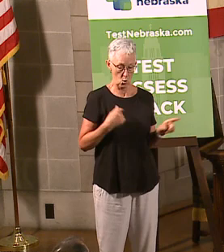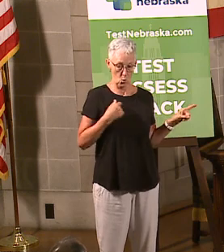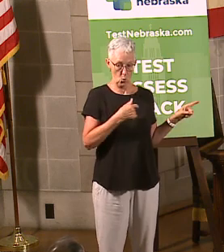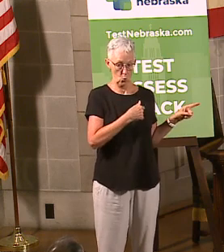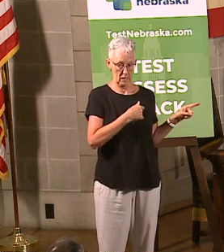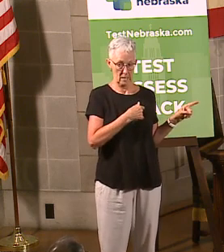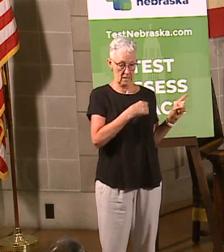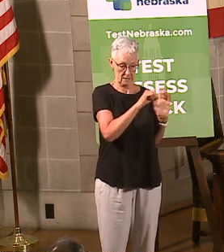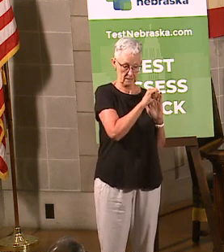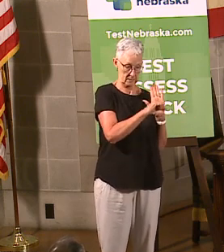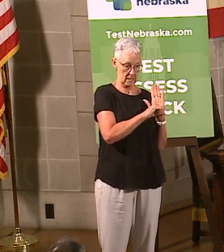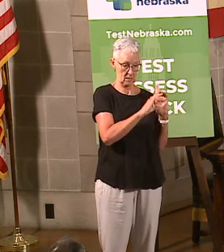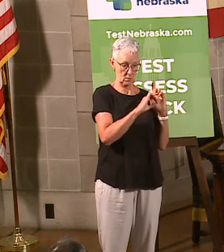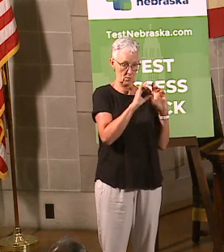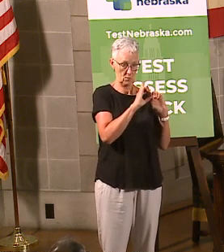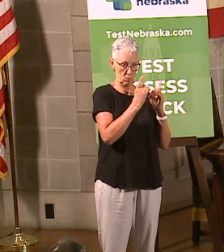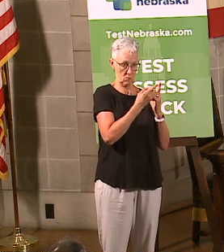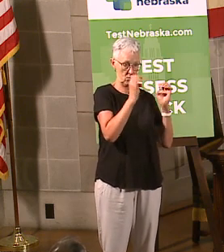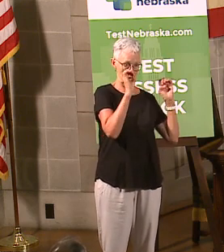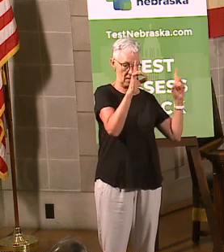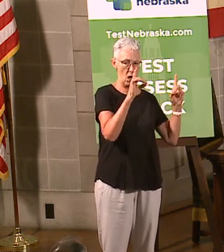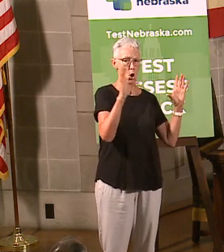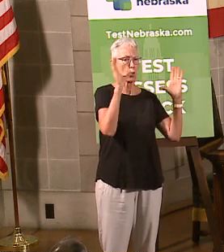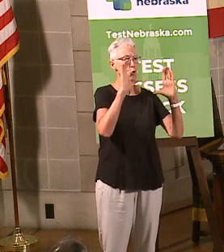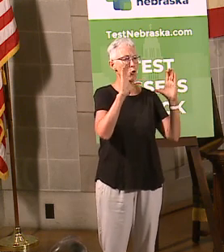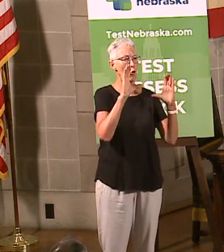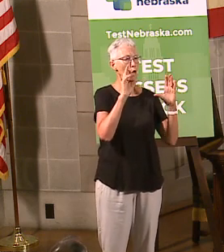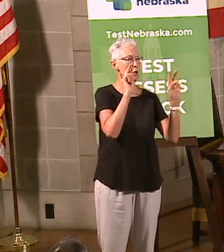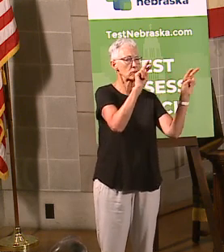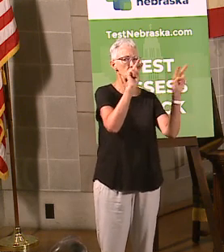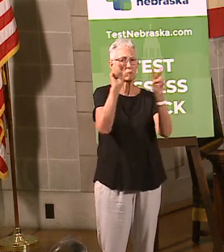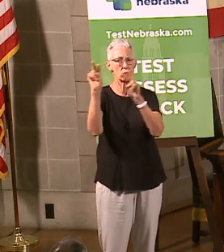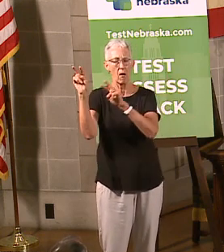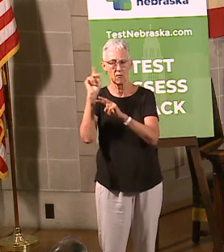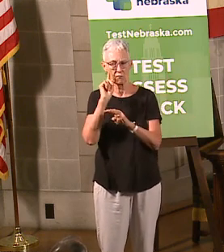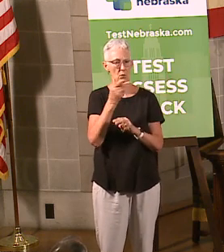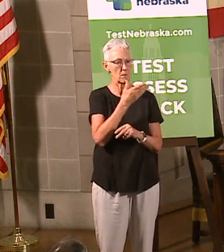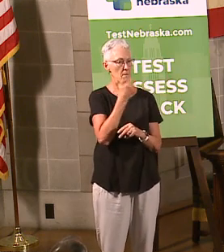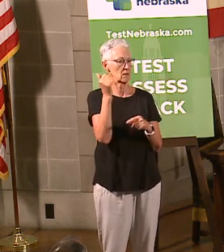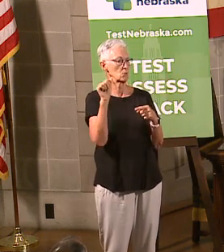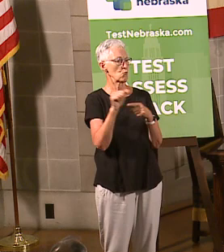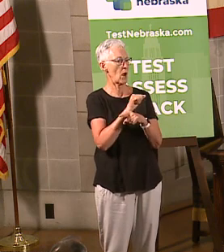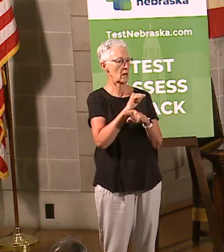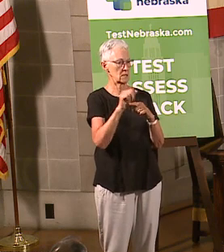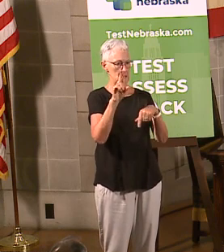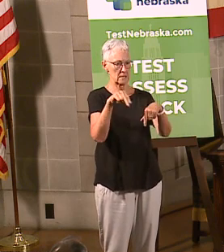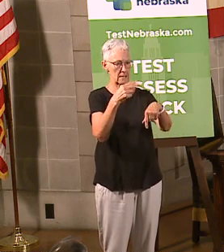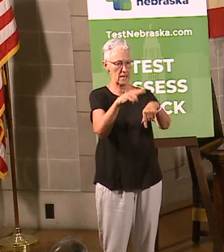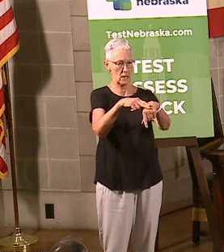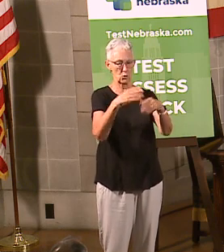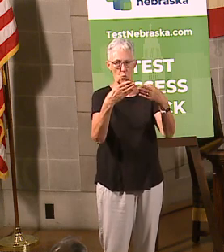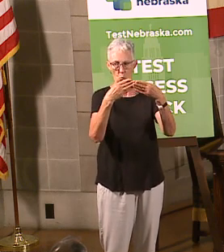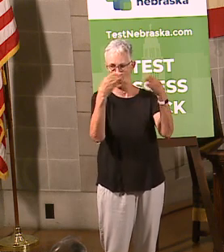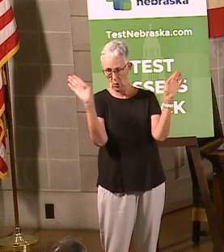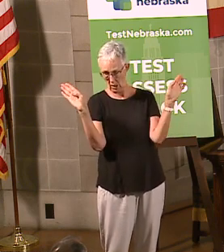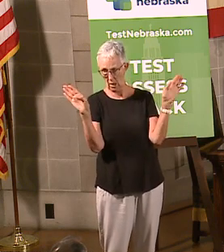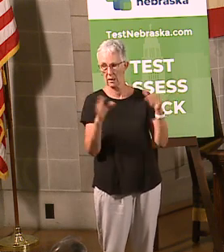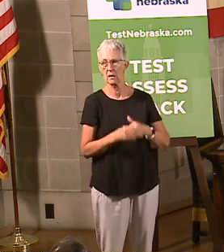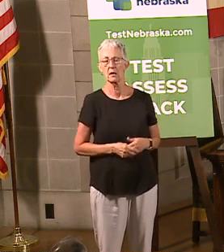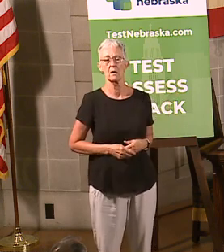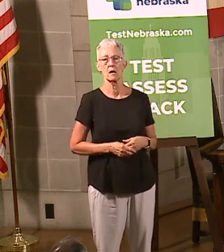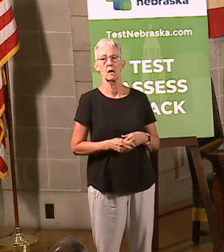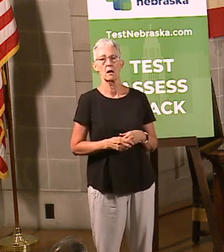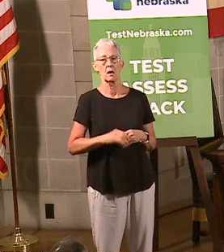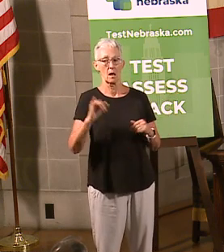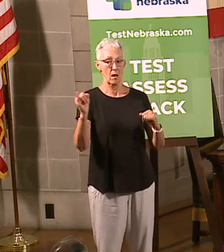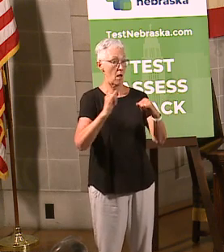to put those across the state and share that underneath Launch Nebraska as part of that particular effort. And I think ultimately in the end, it's